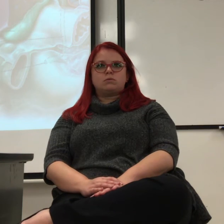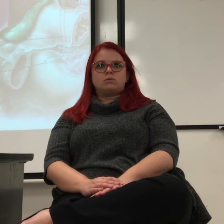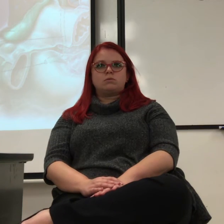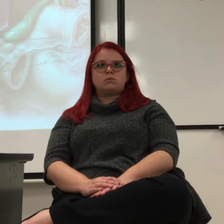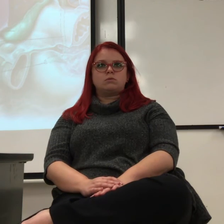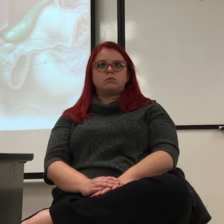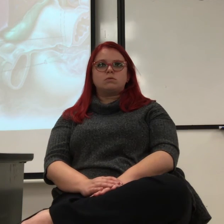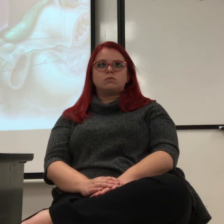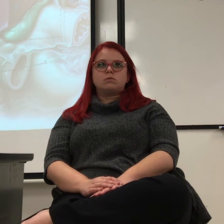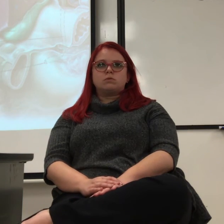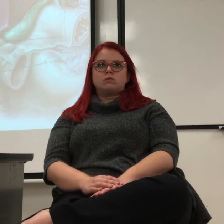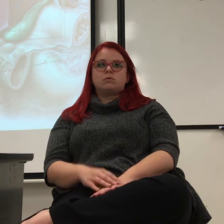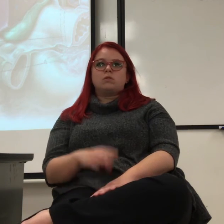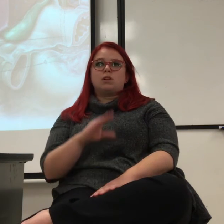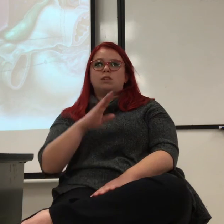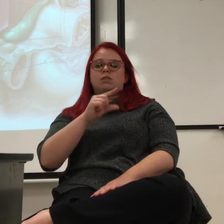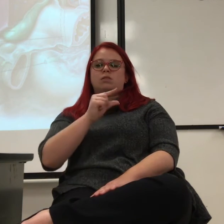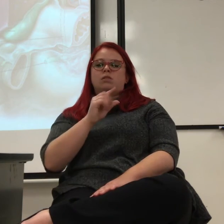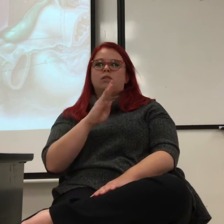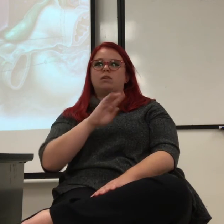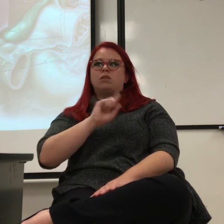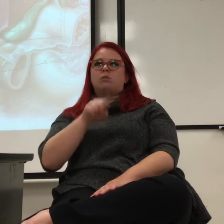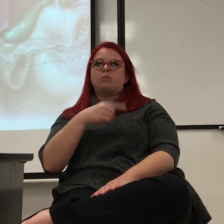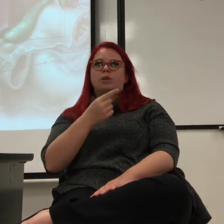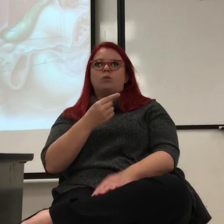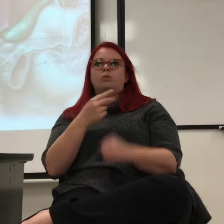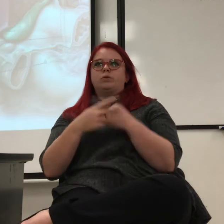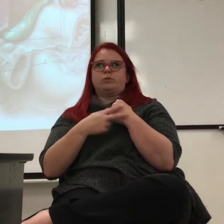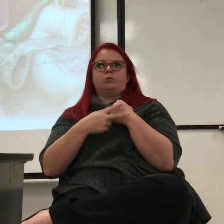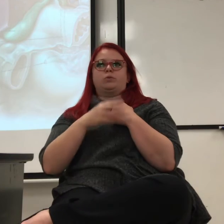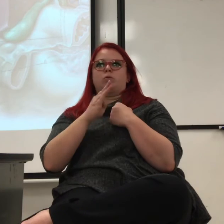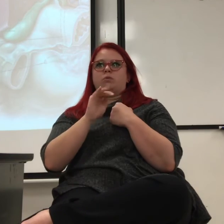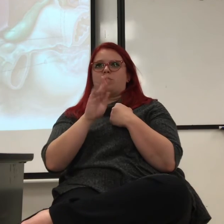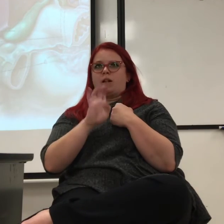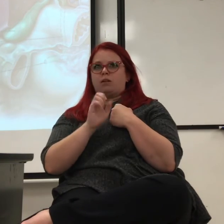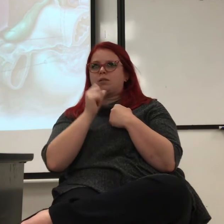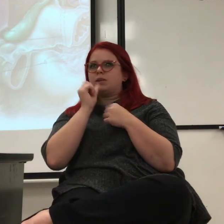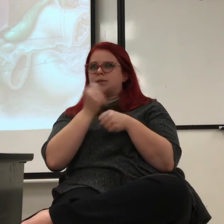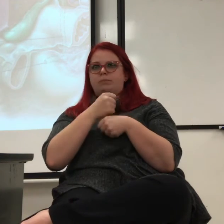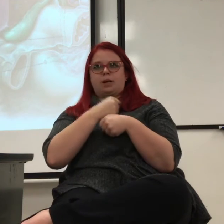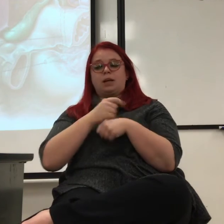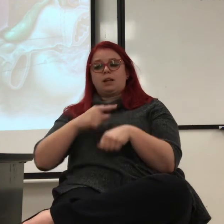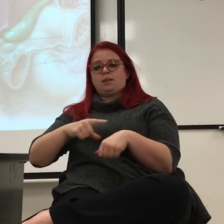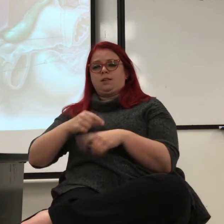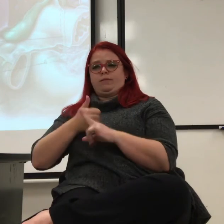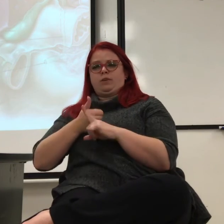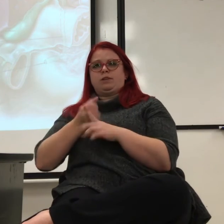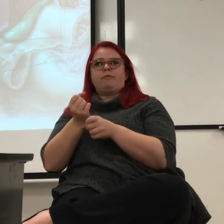It just stores it. It doesn't make it. The liver produces bile.